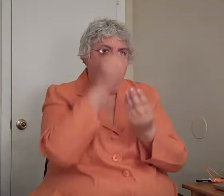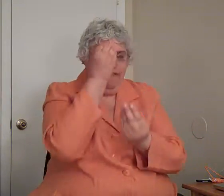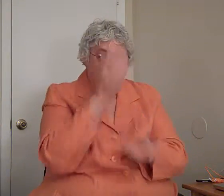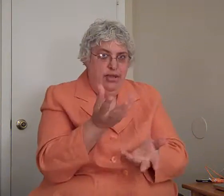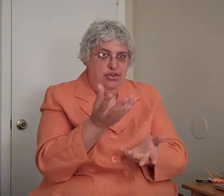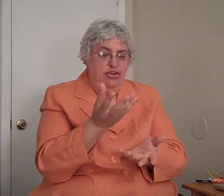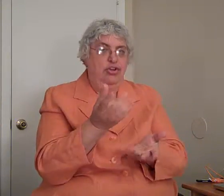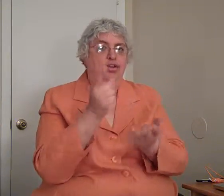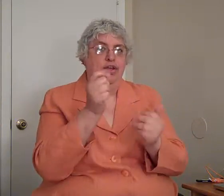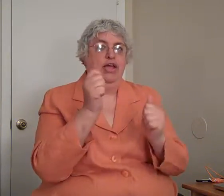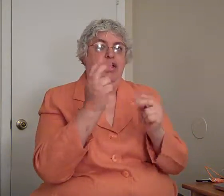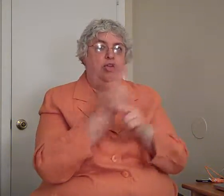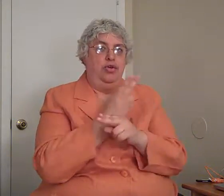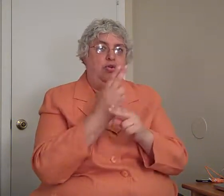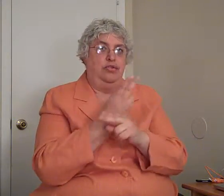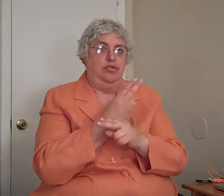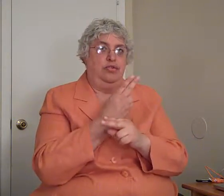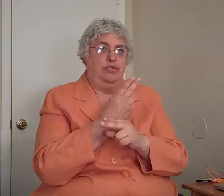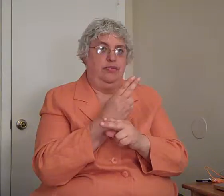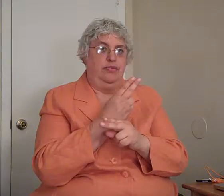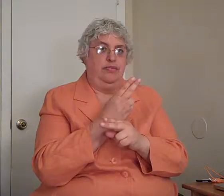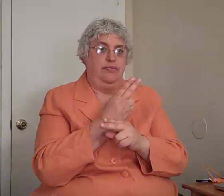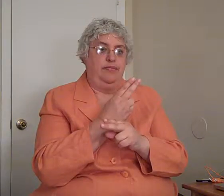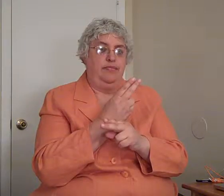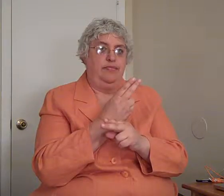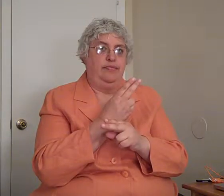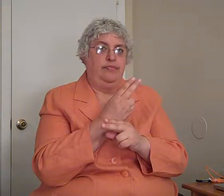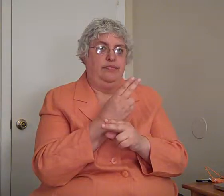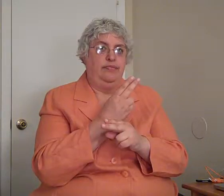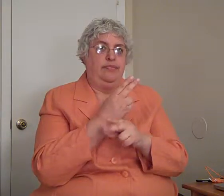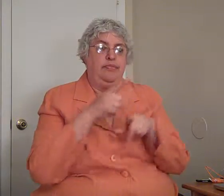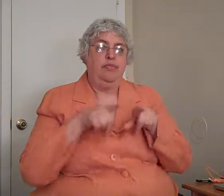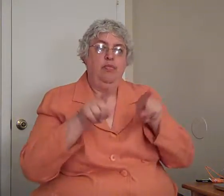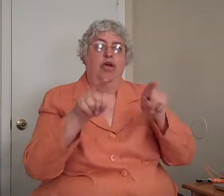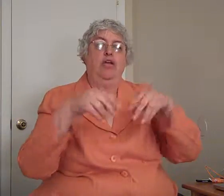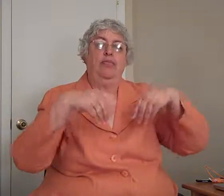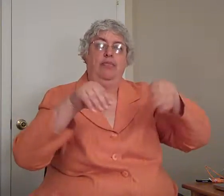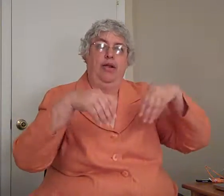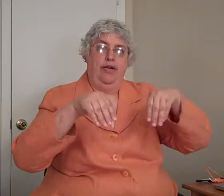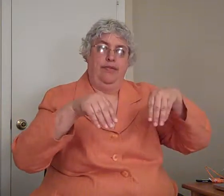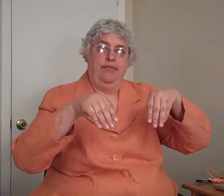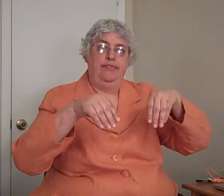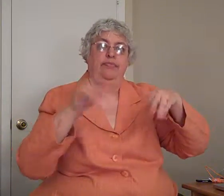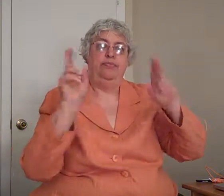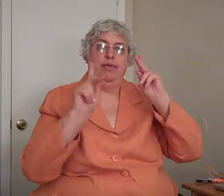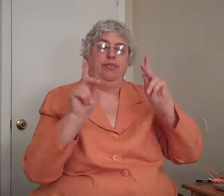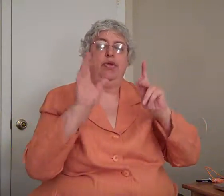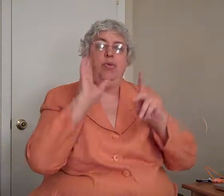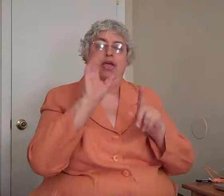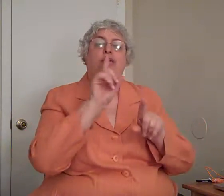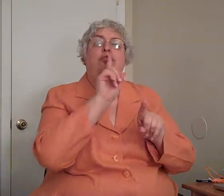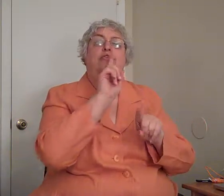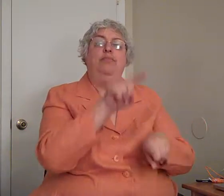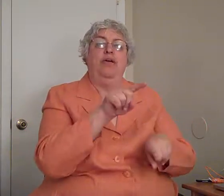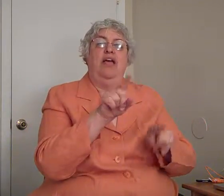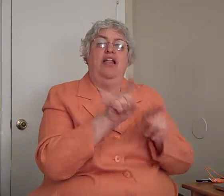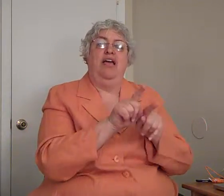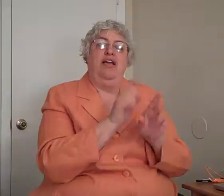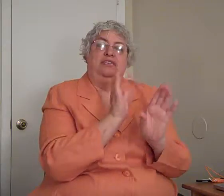you can use within your marketing that people are genetically programmed to respond to at a subconscious level. They